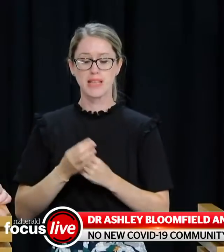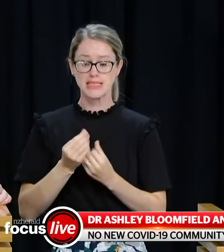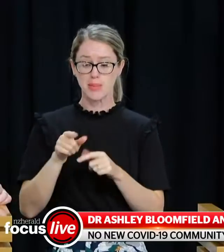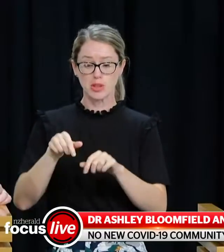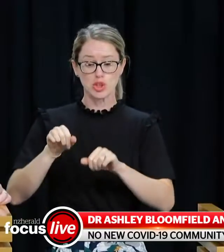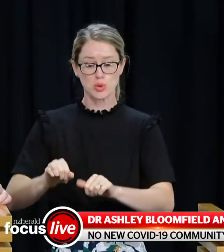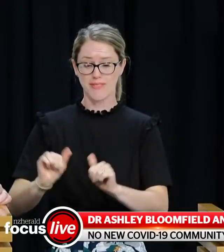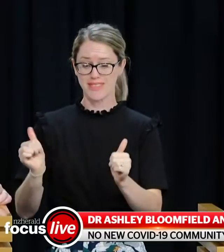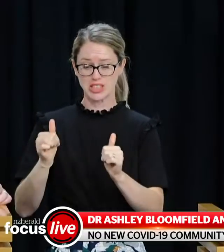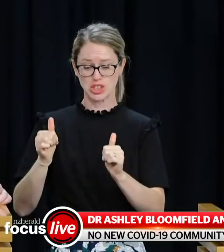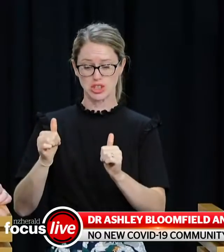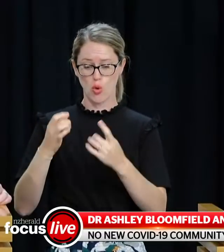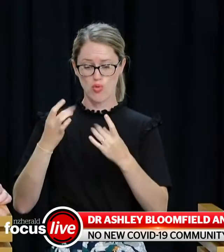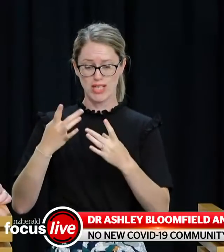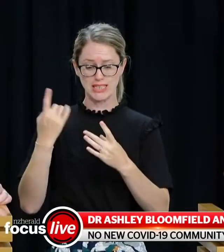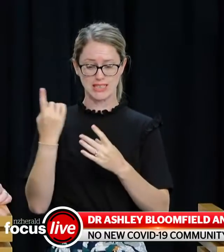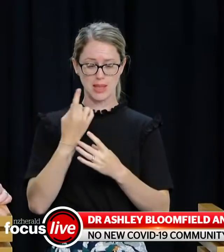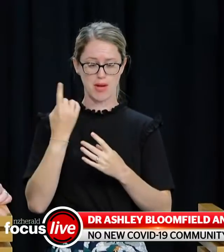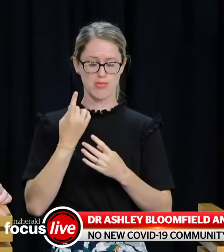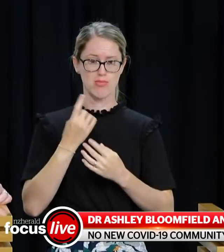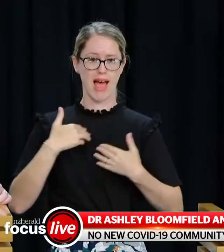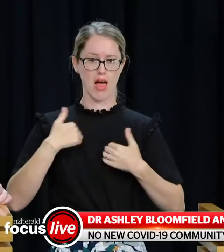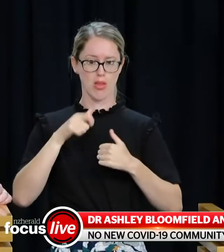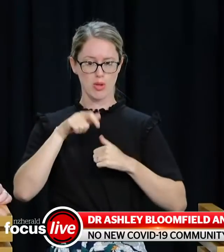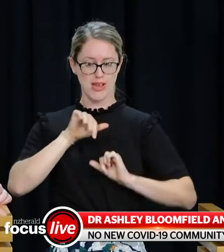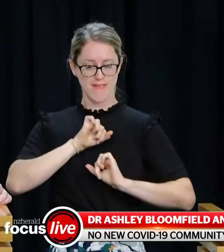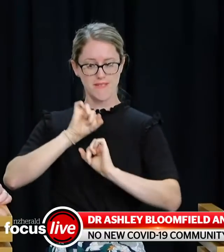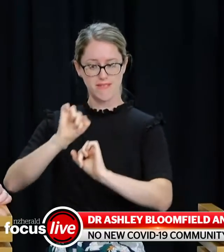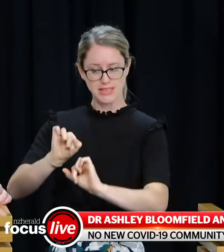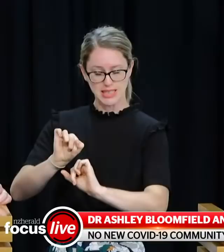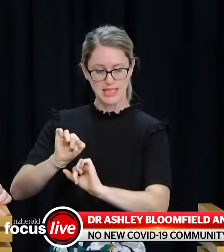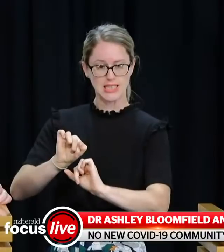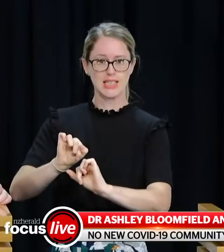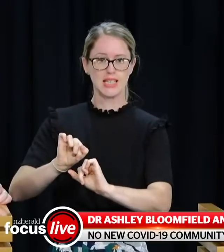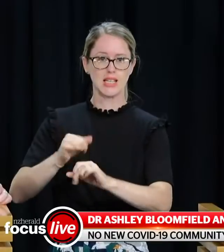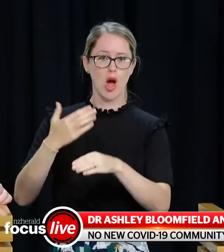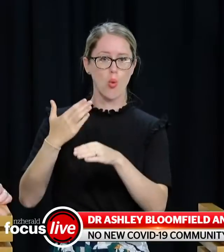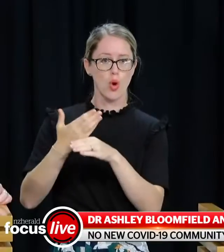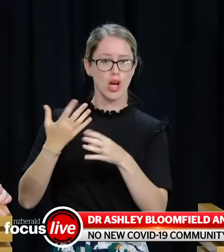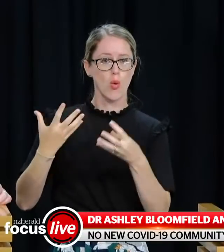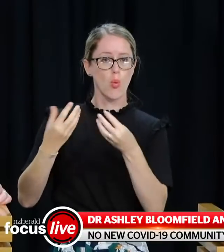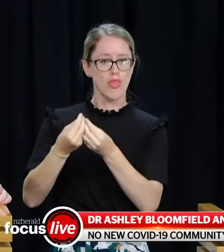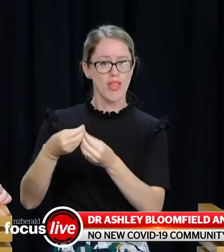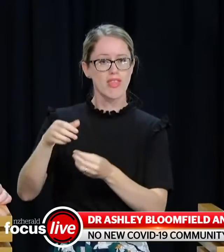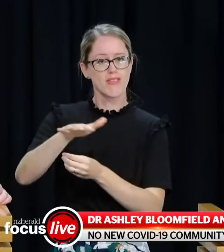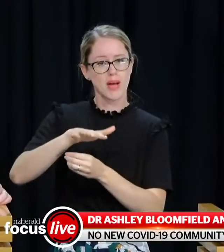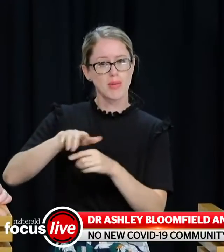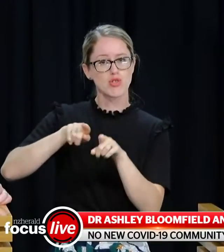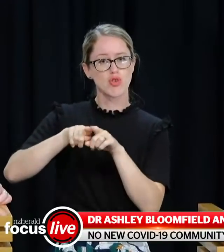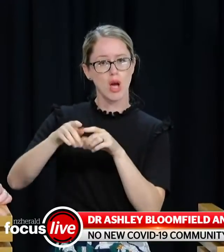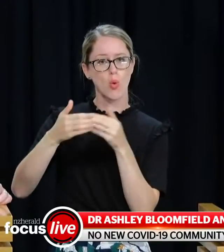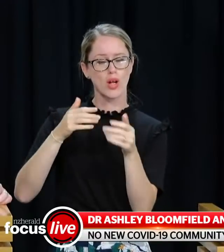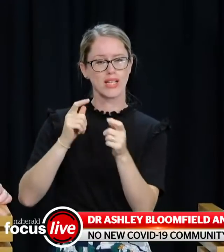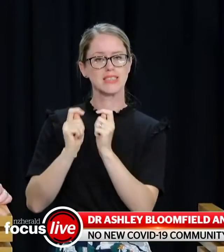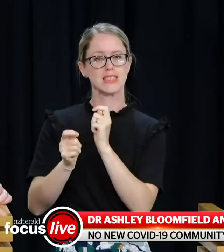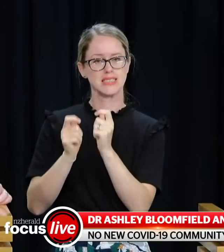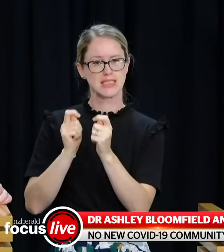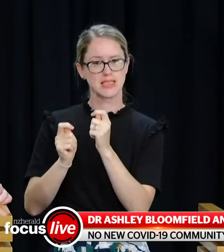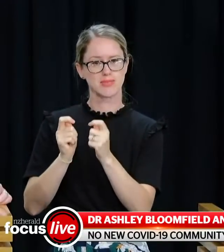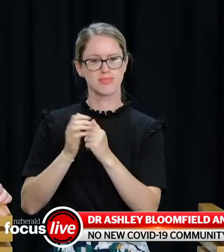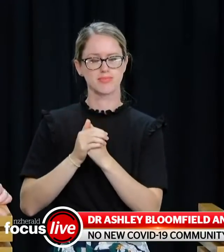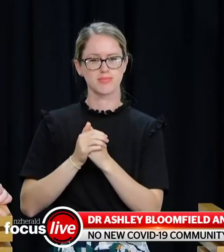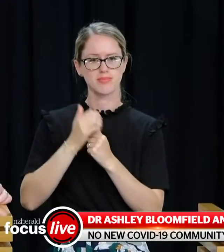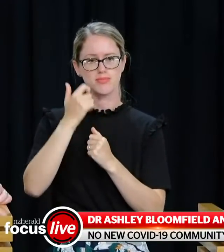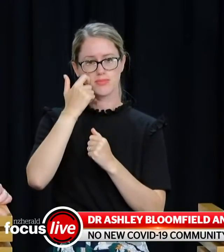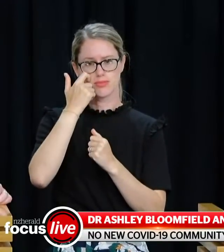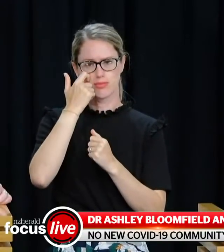had visits from providers, and they were just working with the family to try and get the testing done. So it's